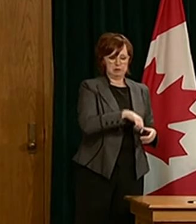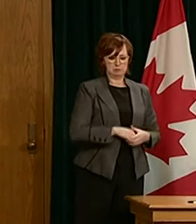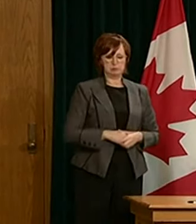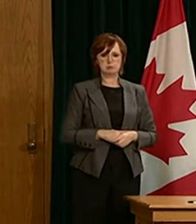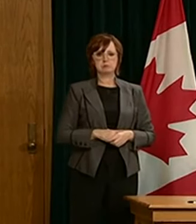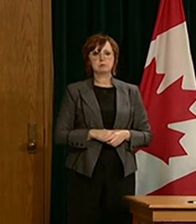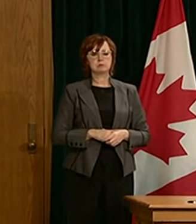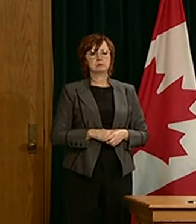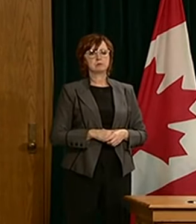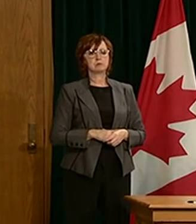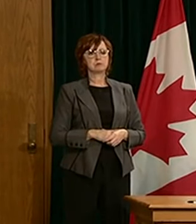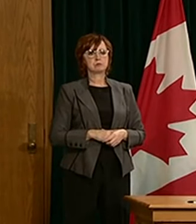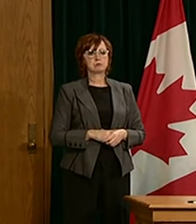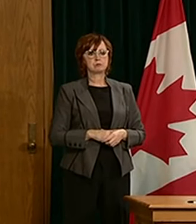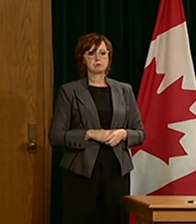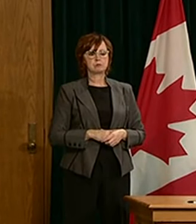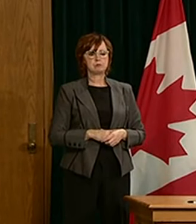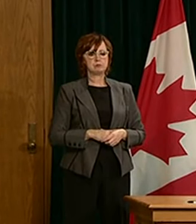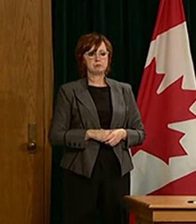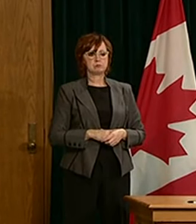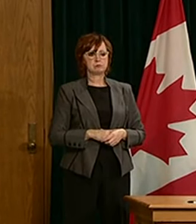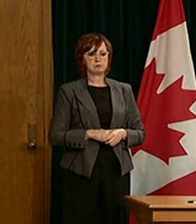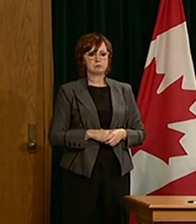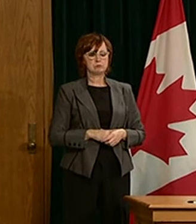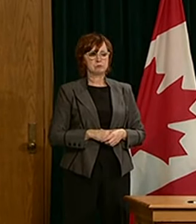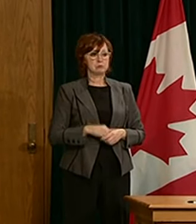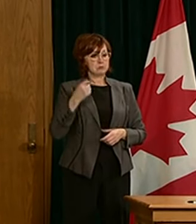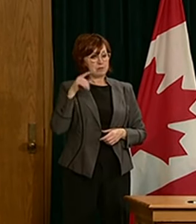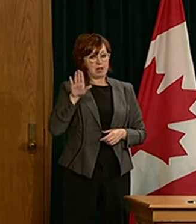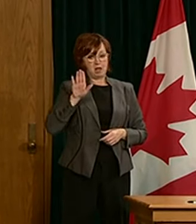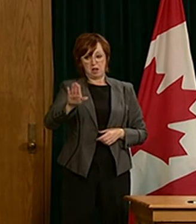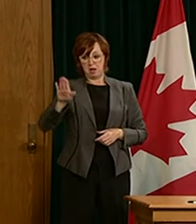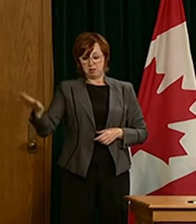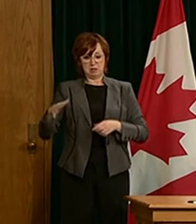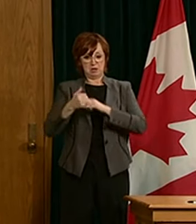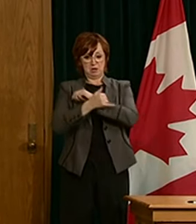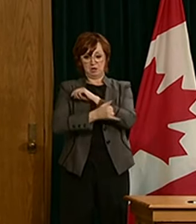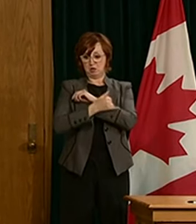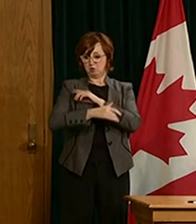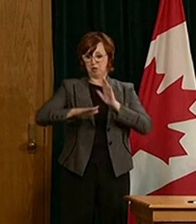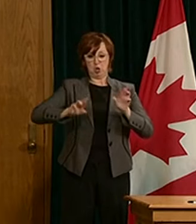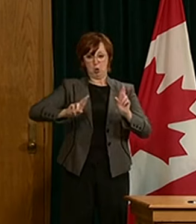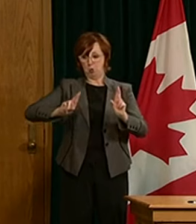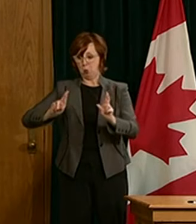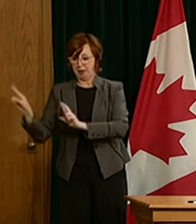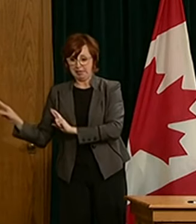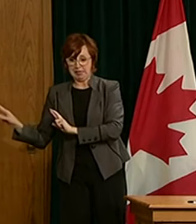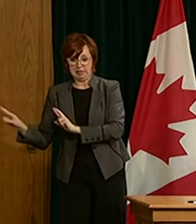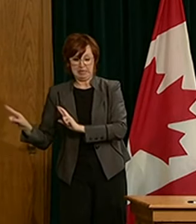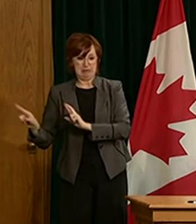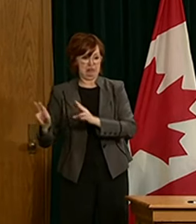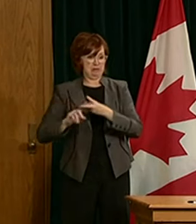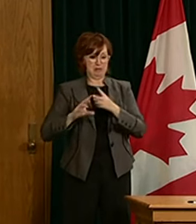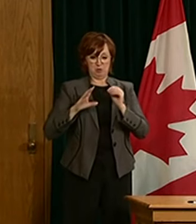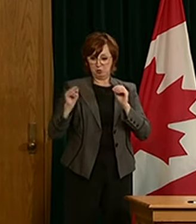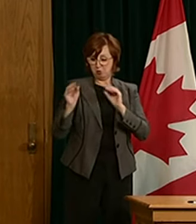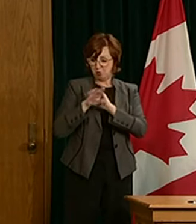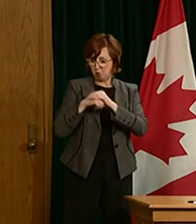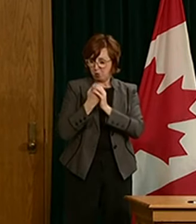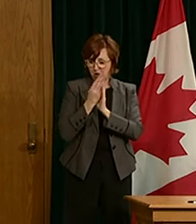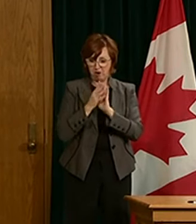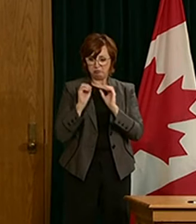learned that where they were not able to prepare, that additional deaths occurred as a result of not being prepared.